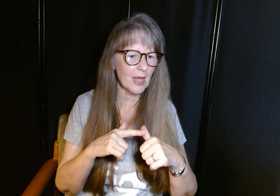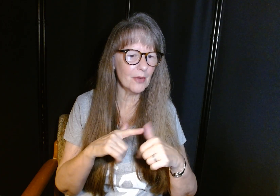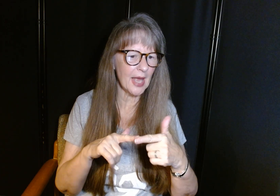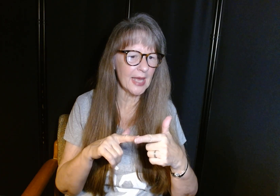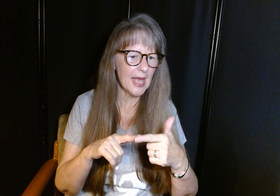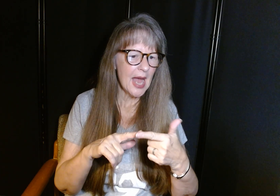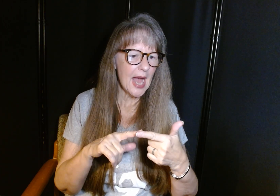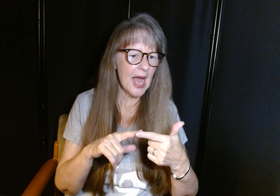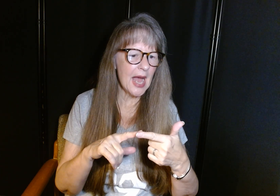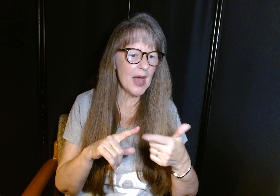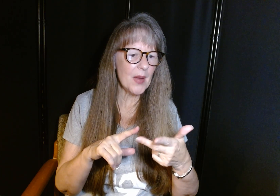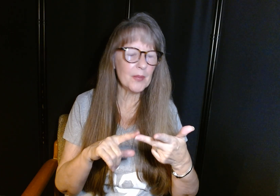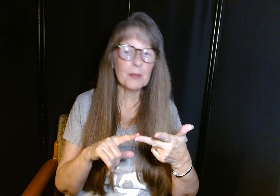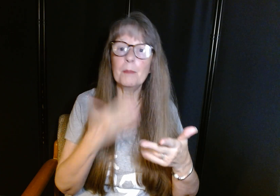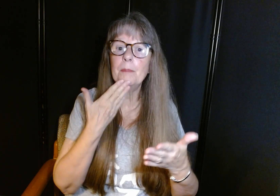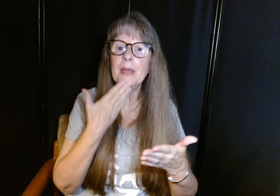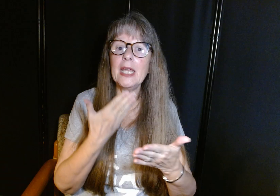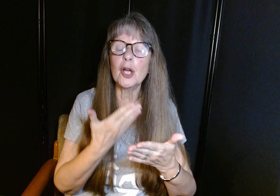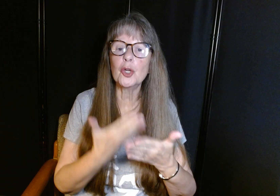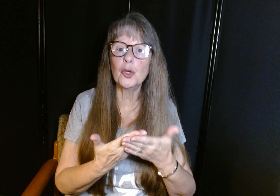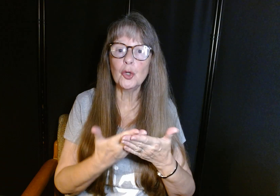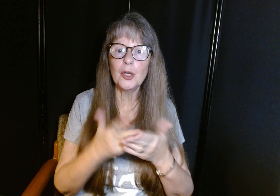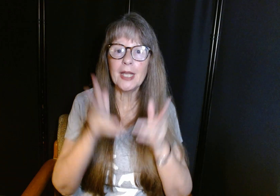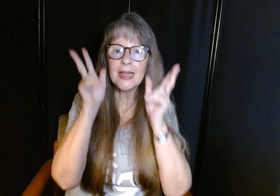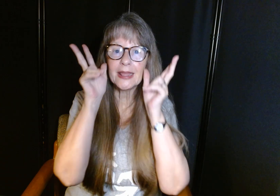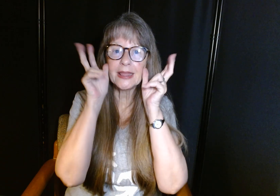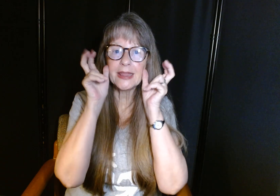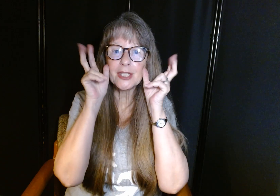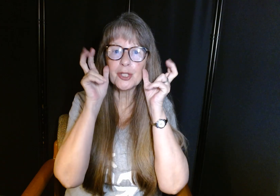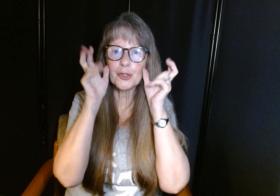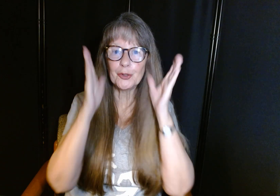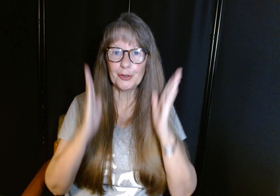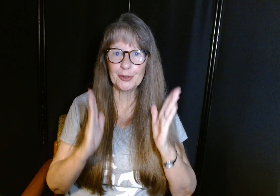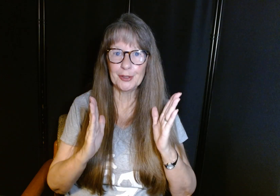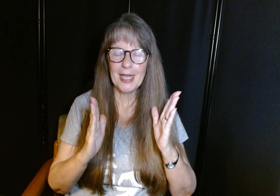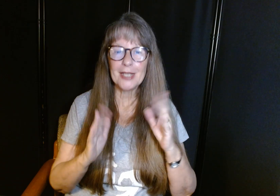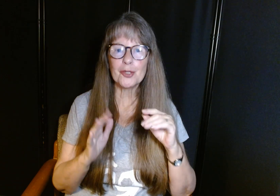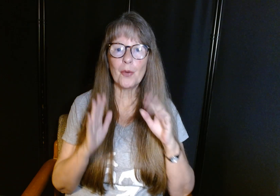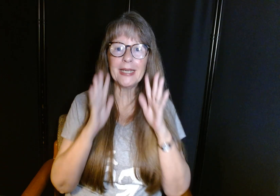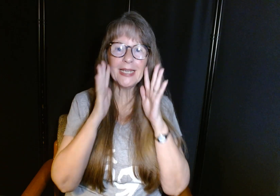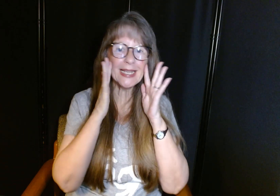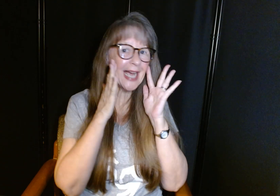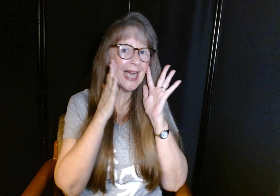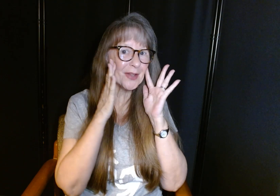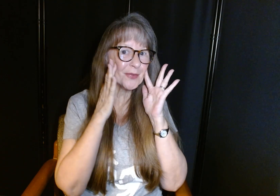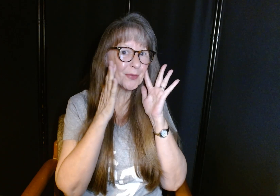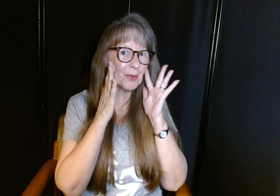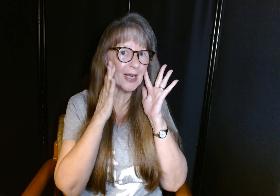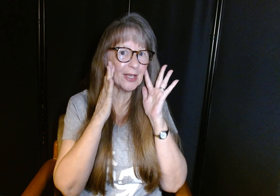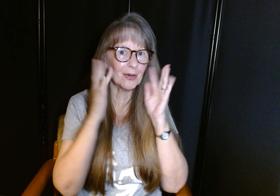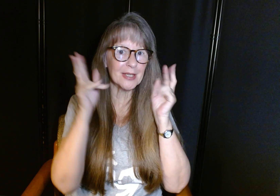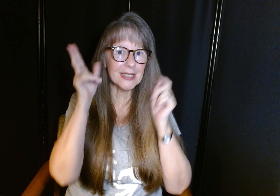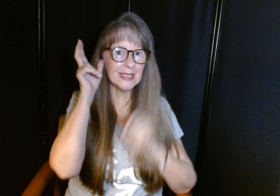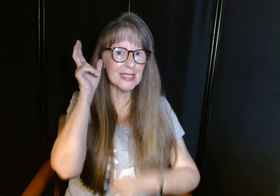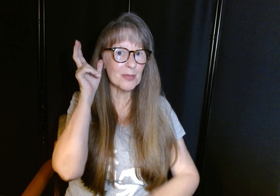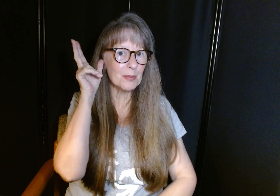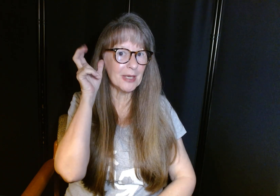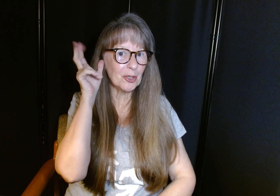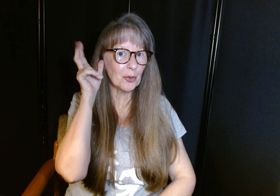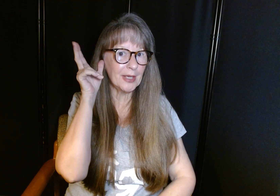Okay. Be a good listener. So I did it kind of right here because listen would be in your